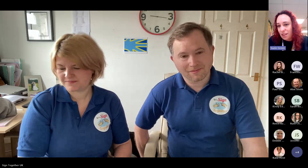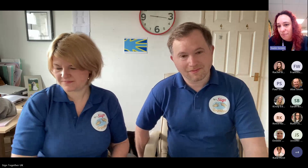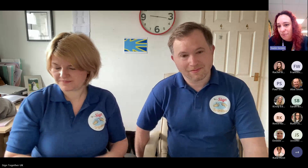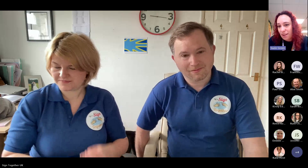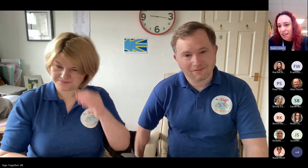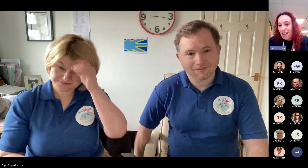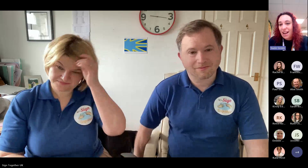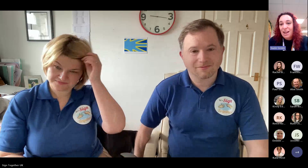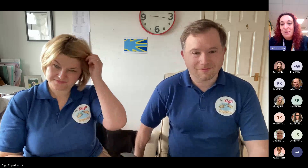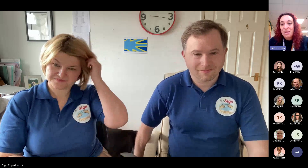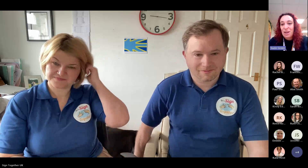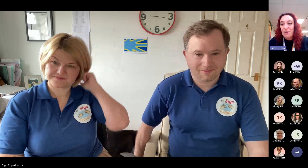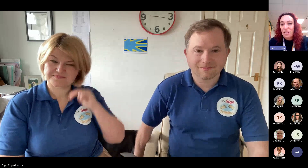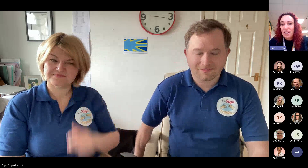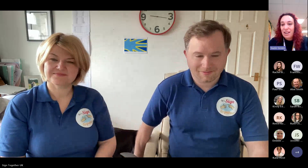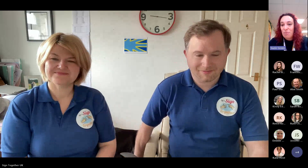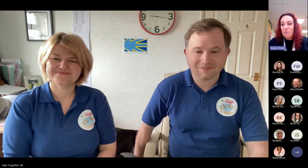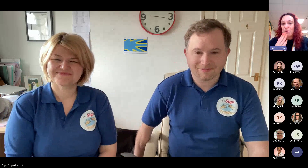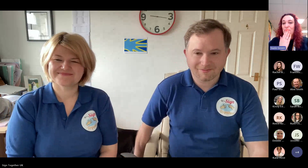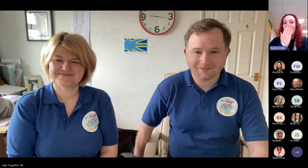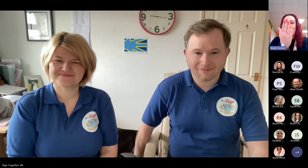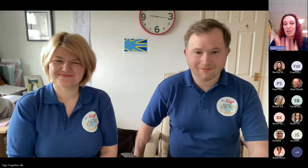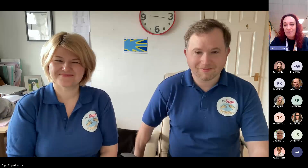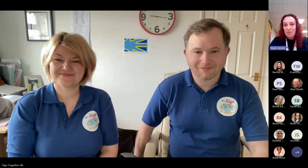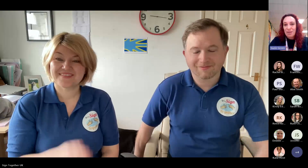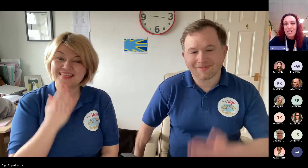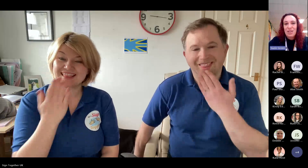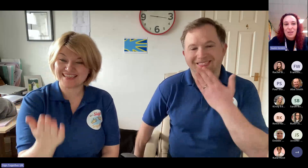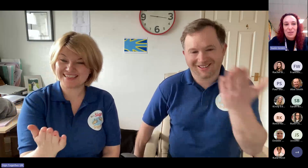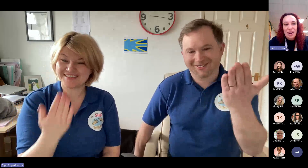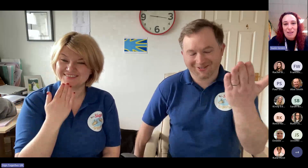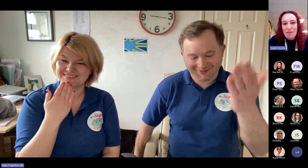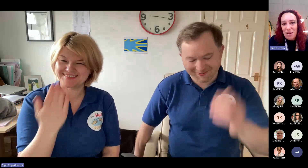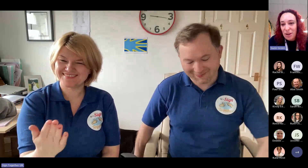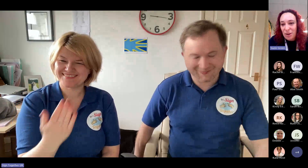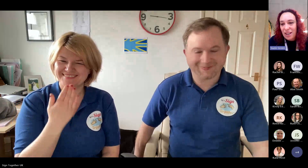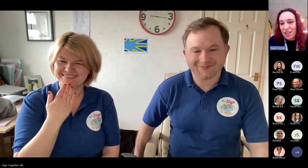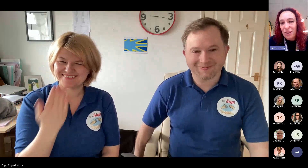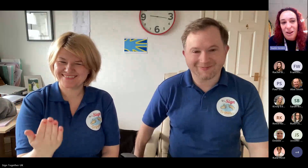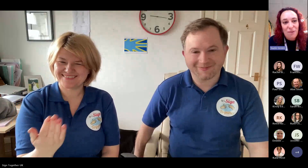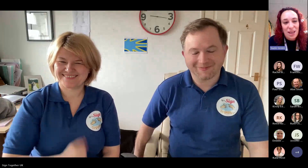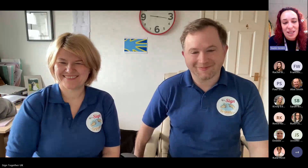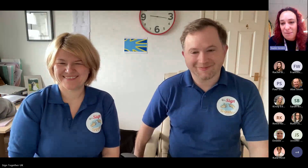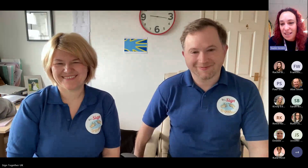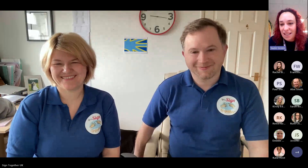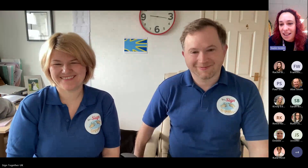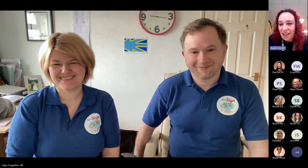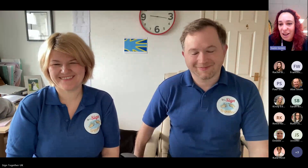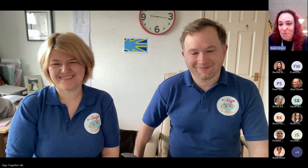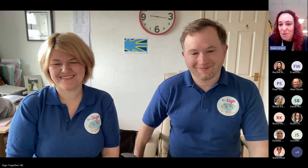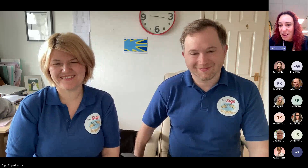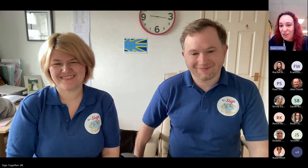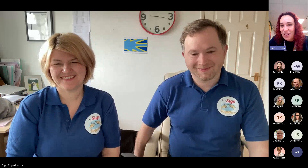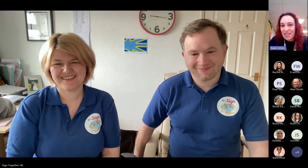Easter. So finally, one more thank you to our colleagues who have run the assembly today, and I hope you all have a great